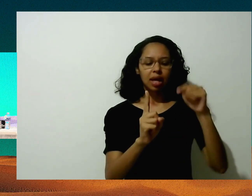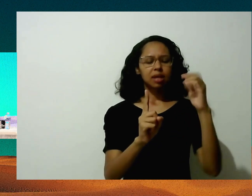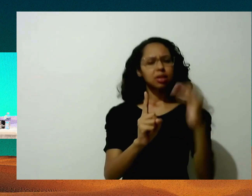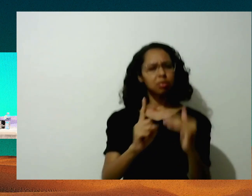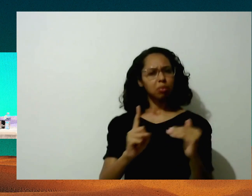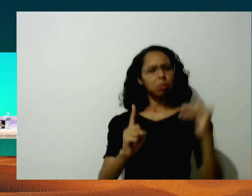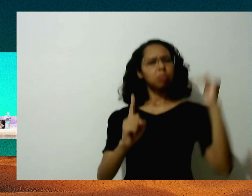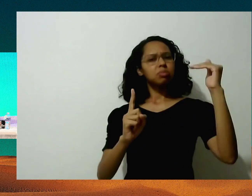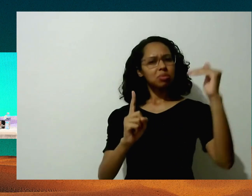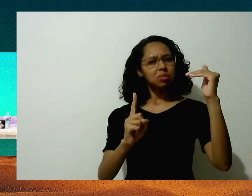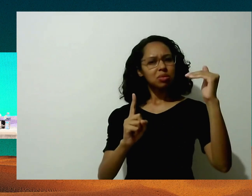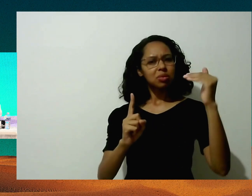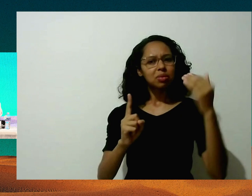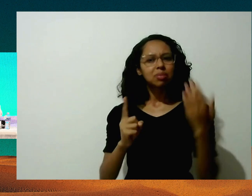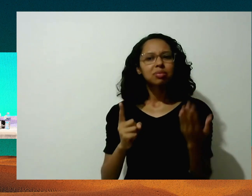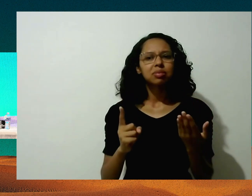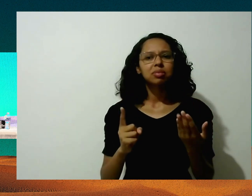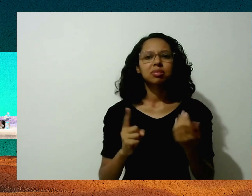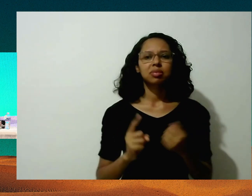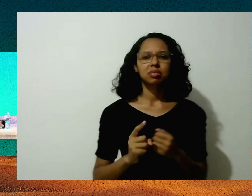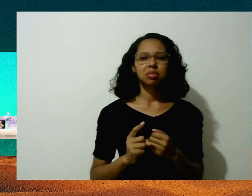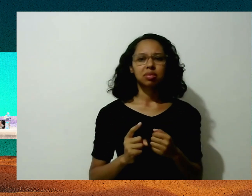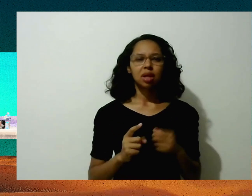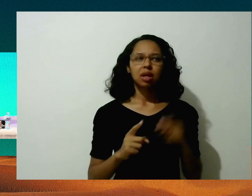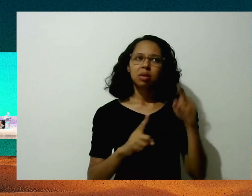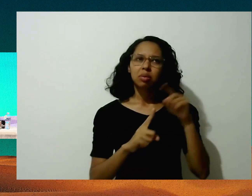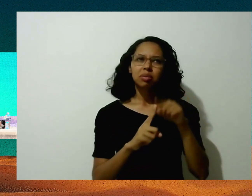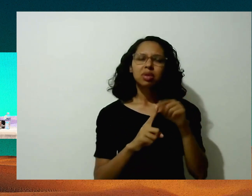to create man with more capacity.